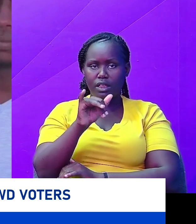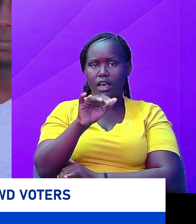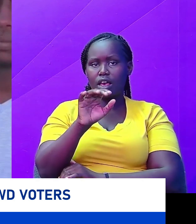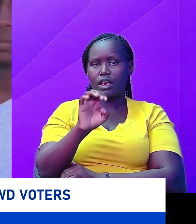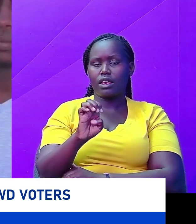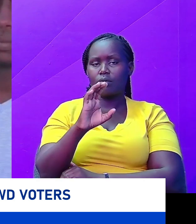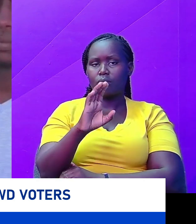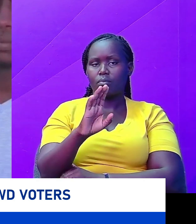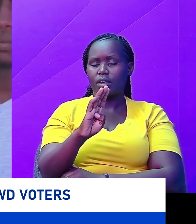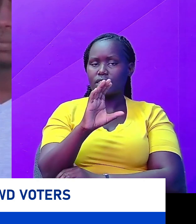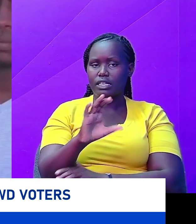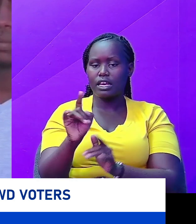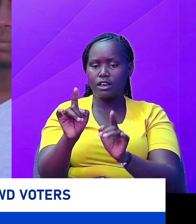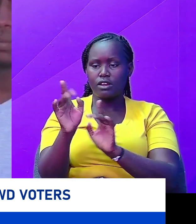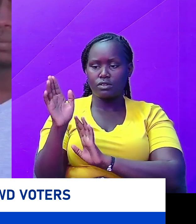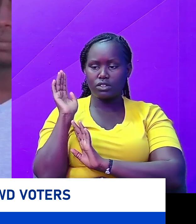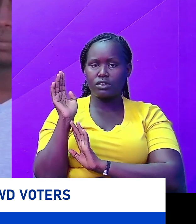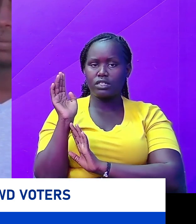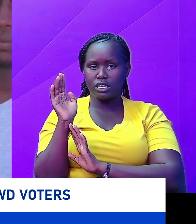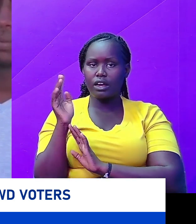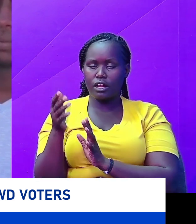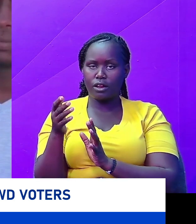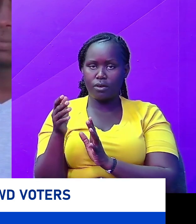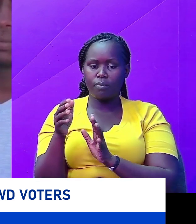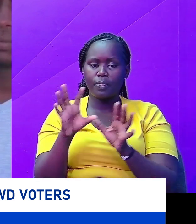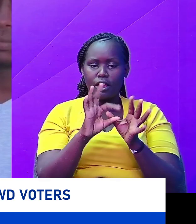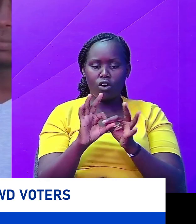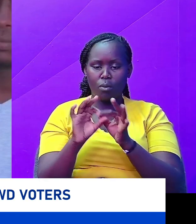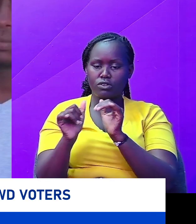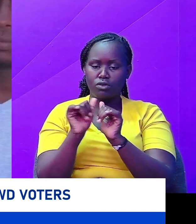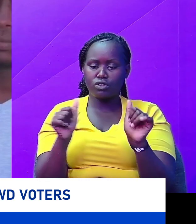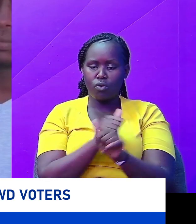observers na security ulikuwa mshikamano uliokuwa mzuri.